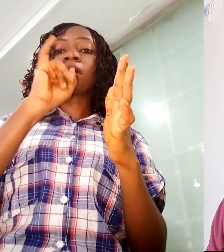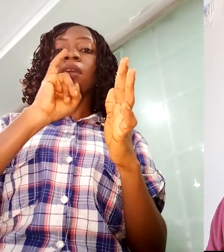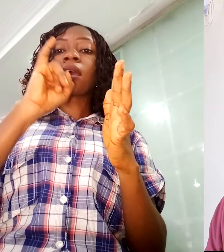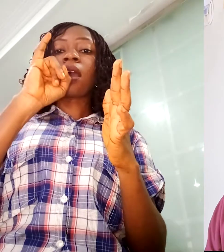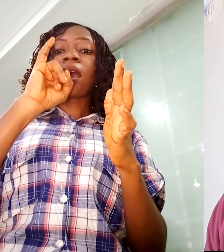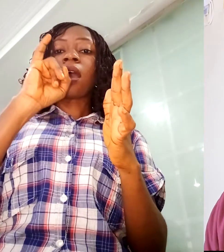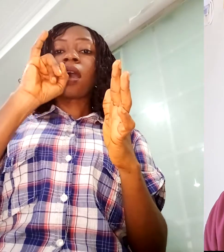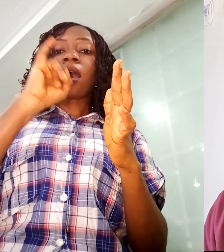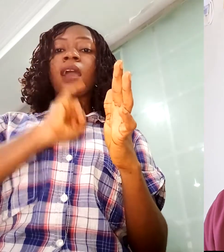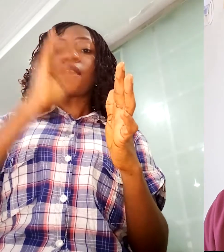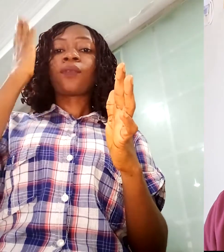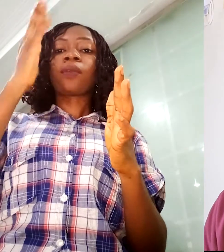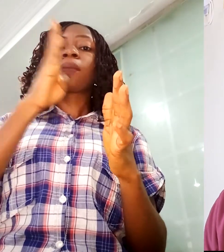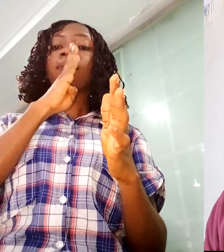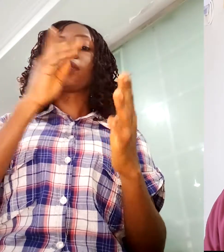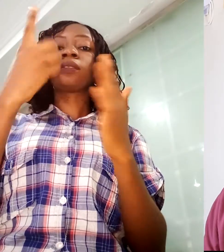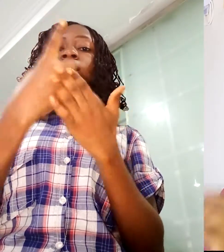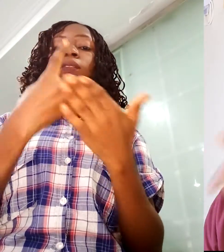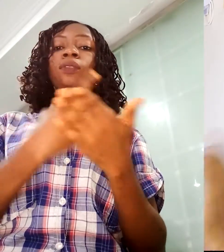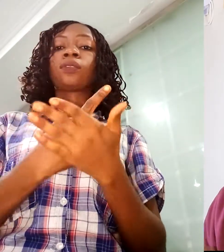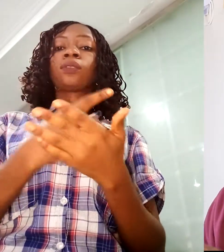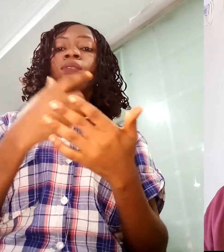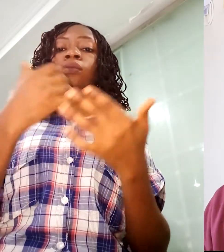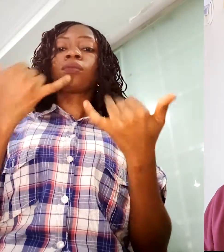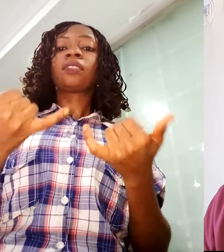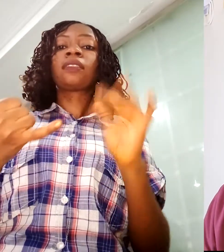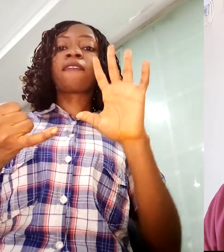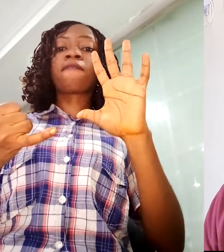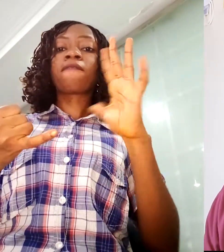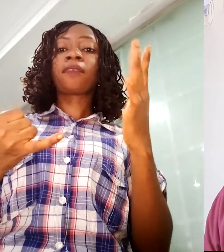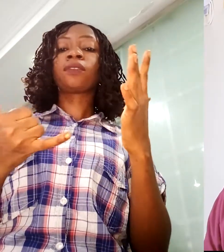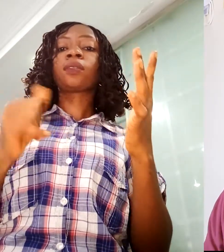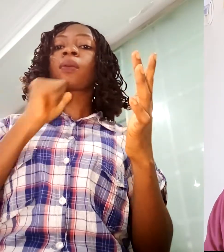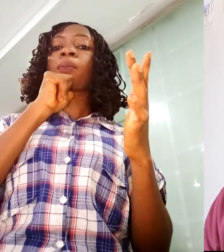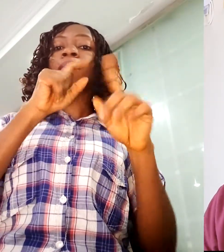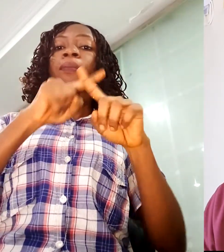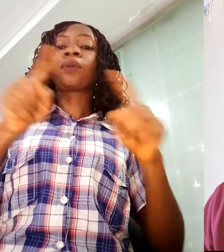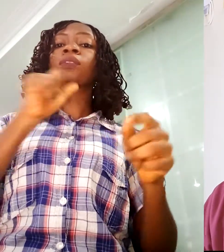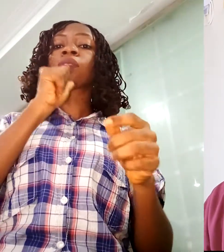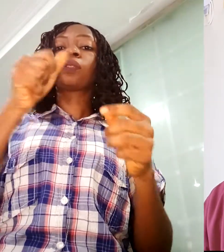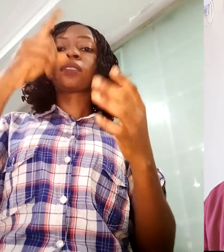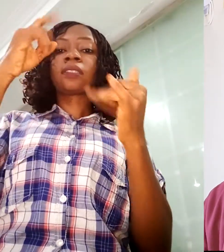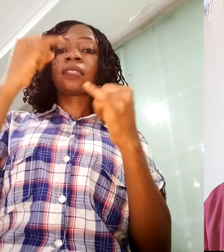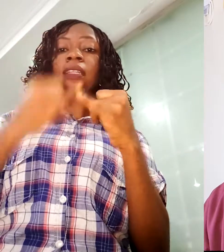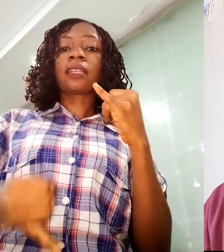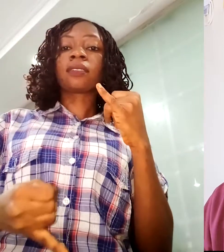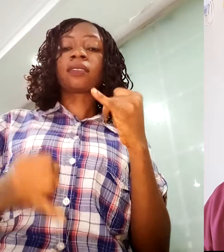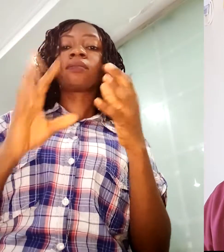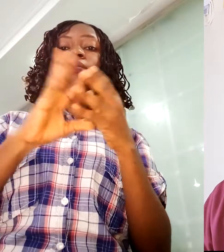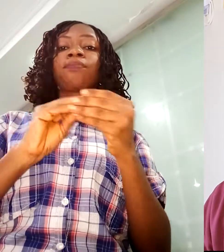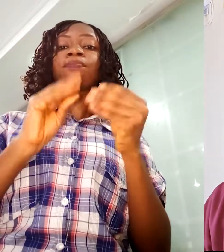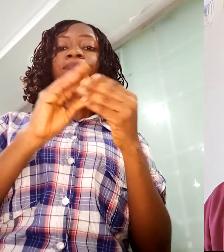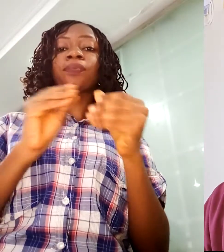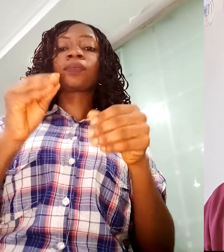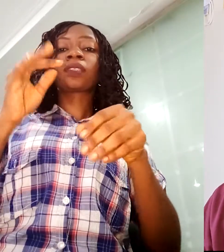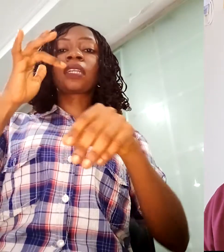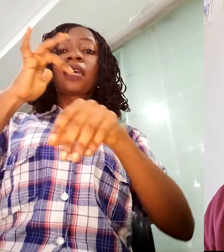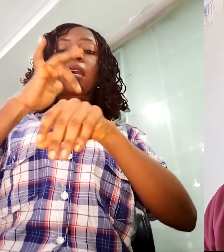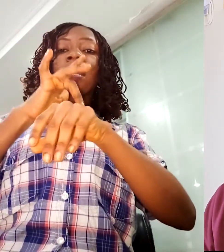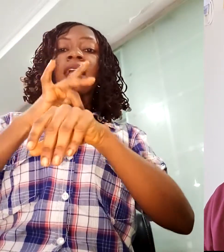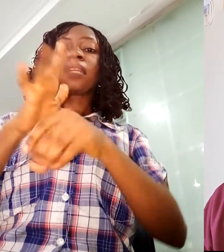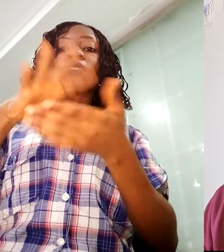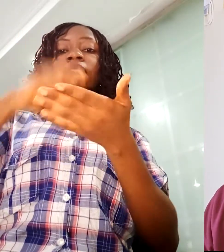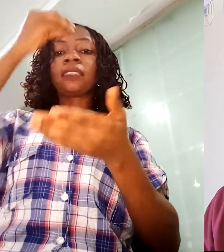today, which is a fifth one, but not the last of this study, says the